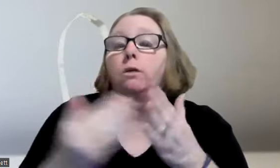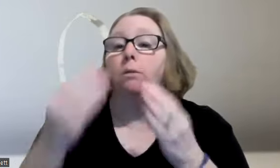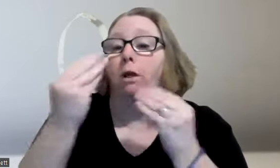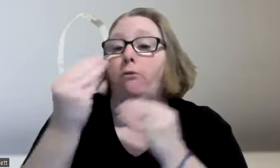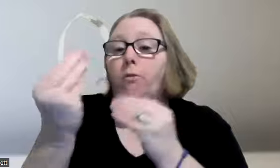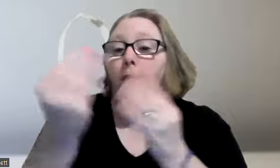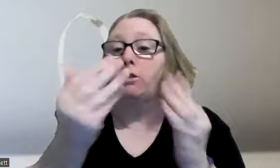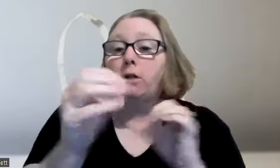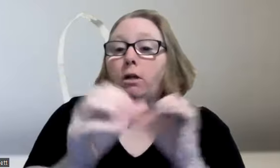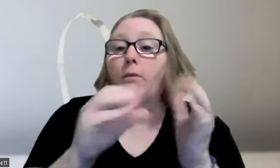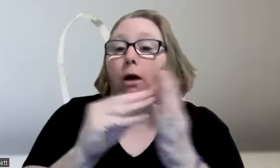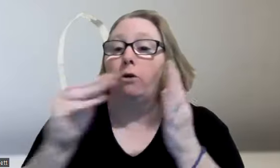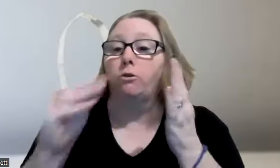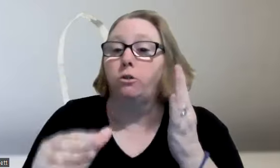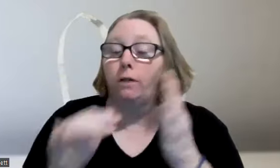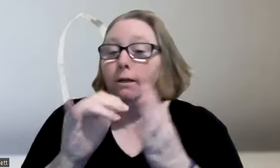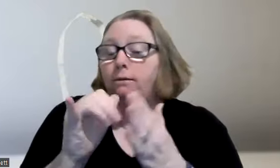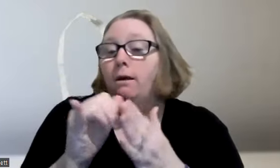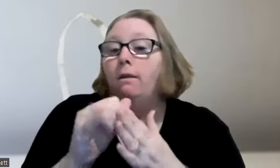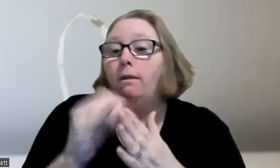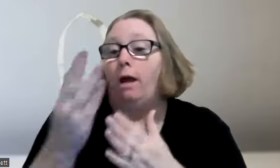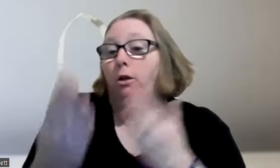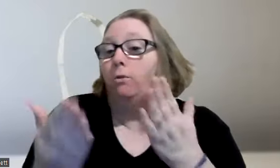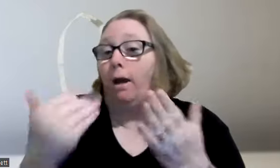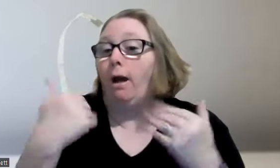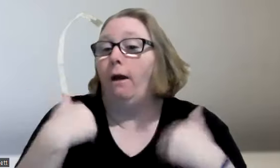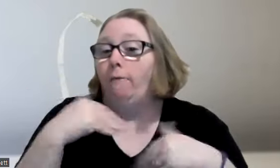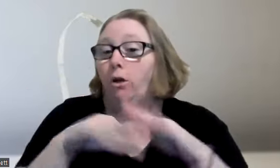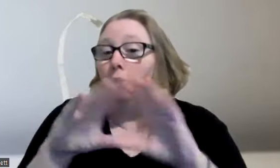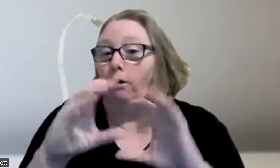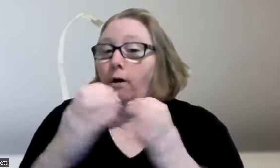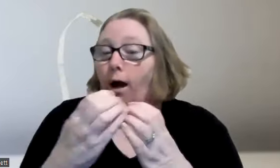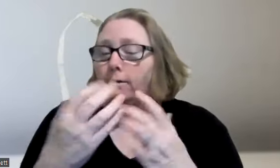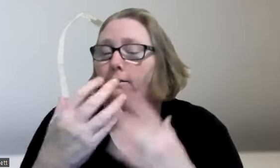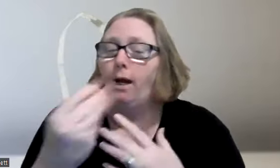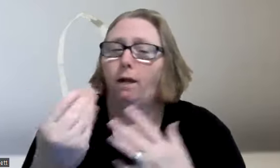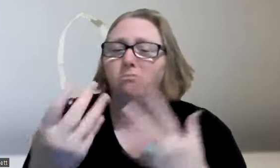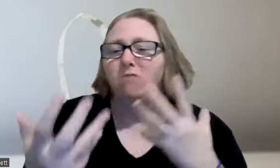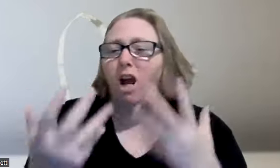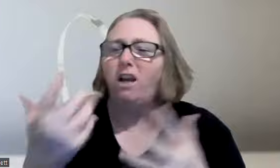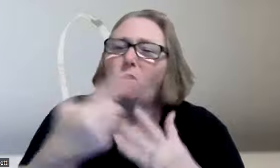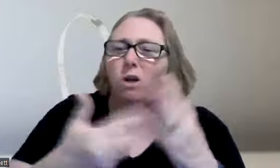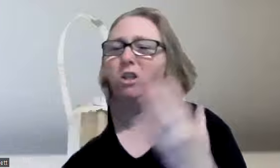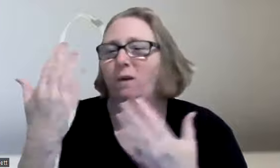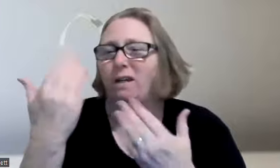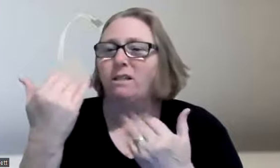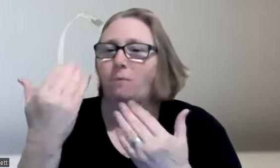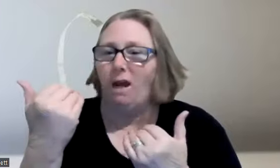some information about our student that you may have in your class and kind of what to